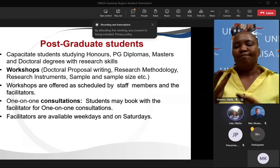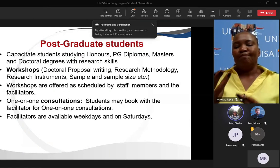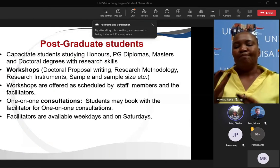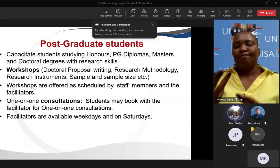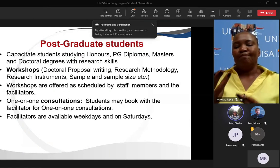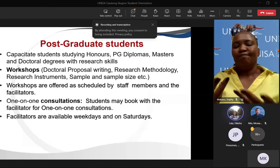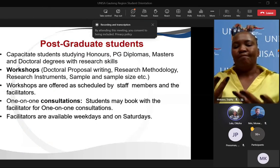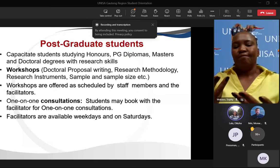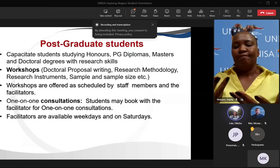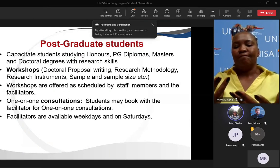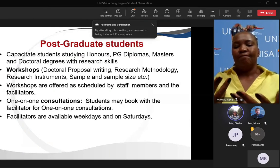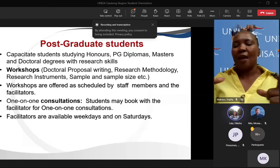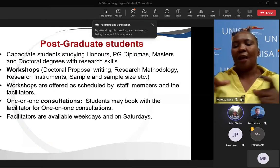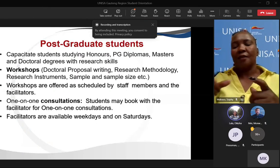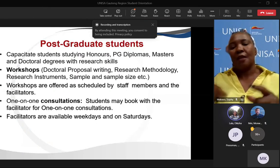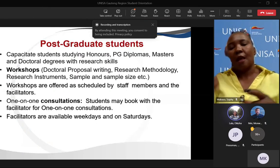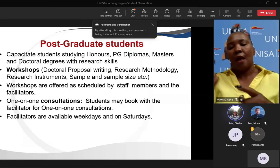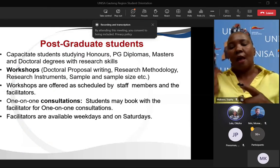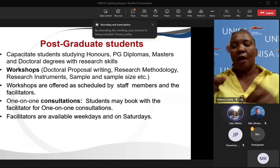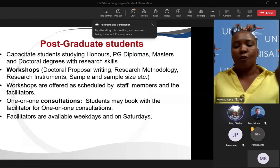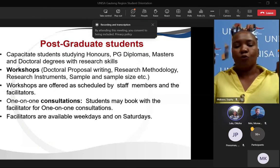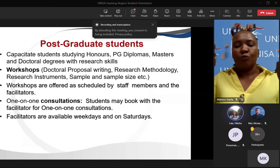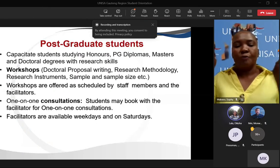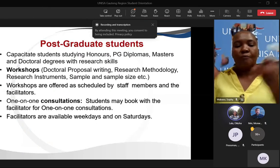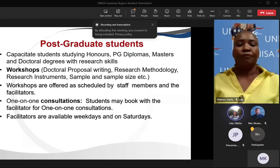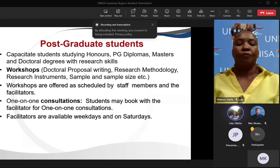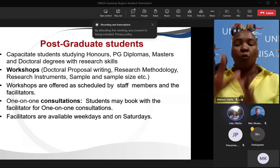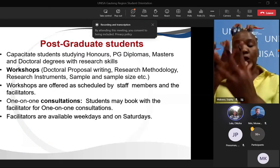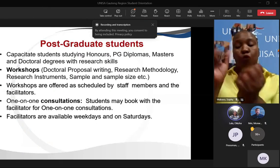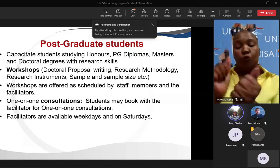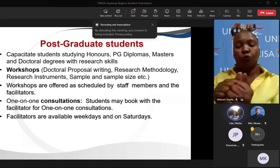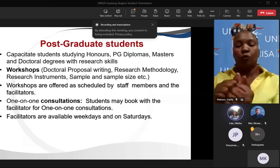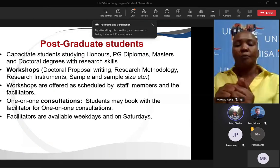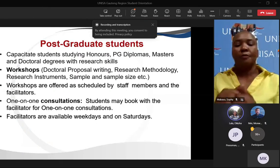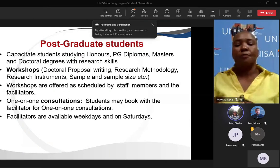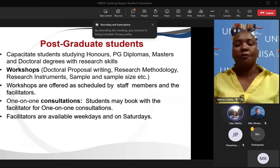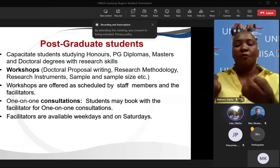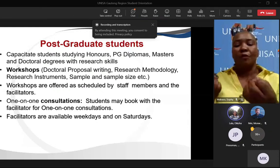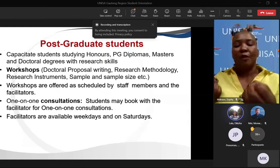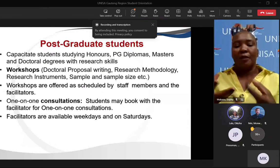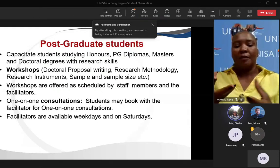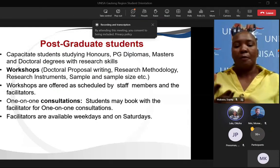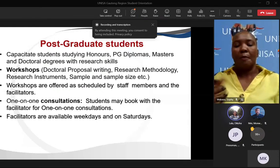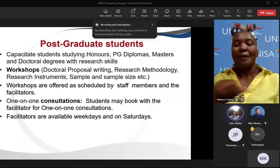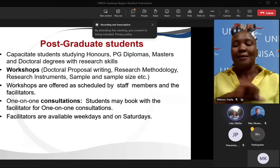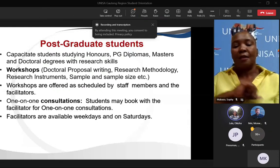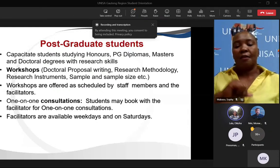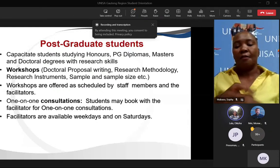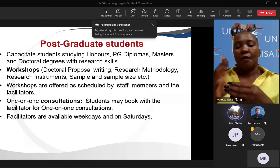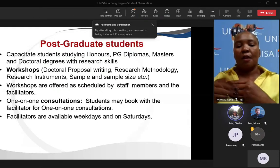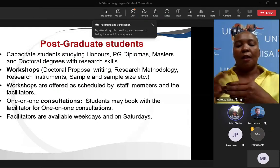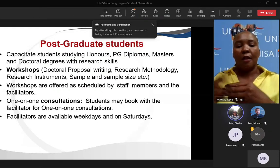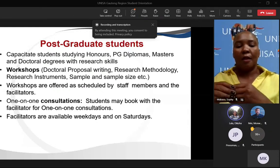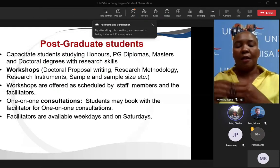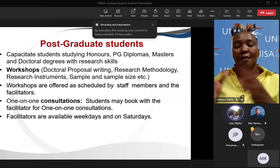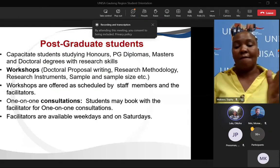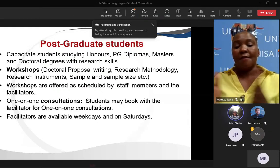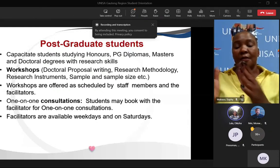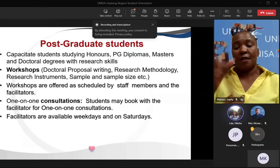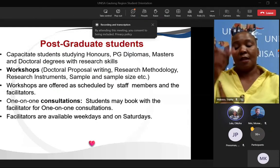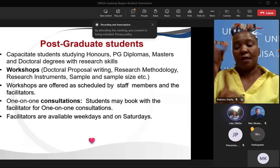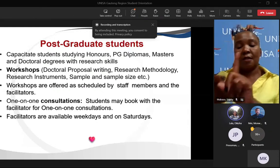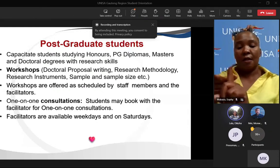topics as well the workshops are offered as scheduled by staff members and the facilitators